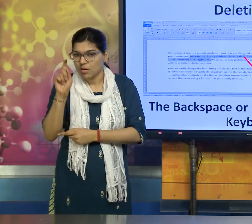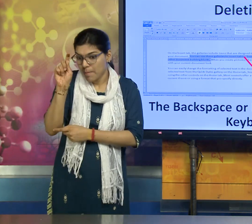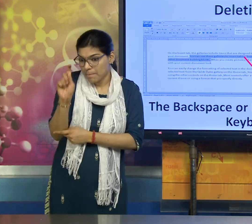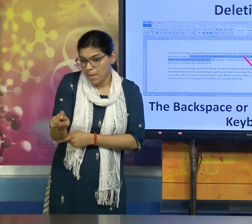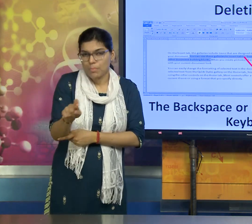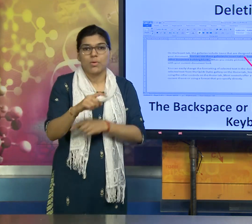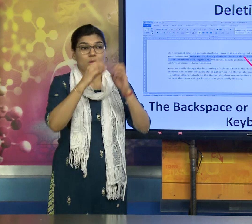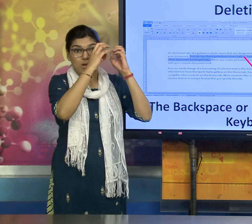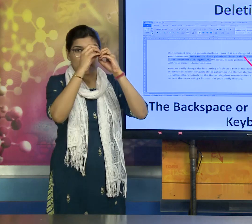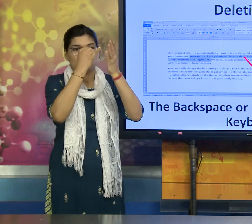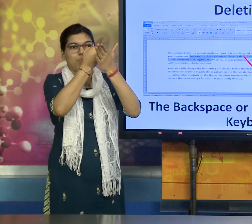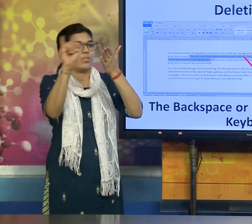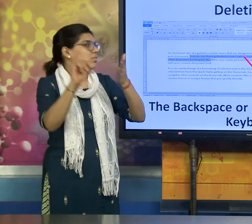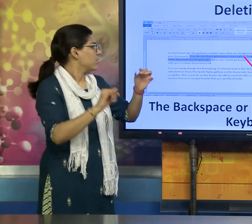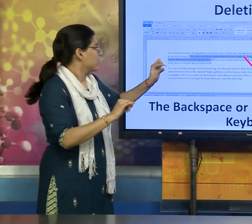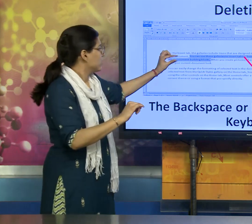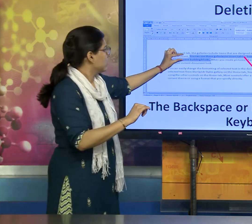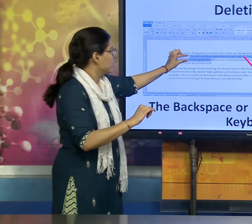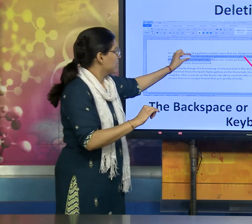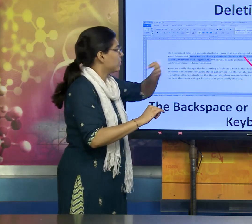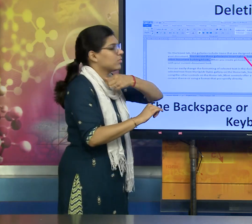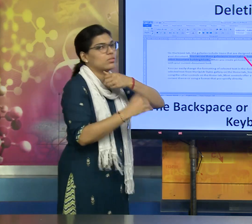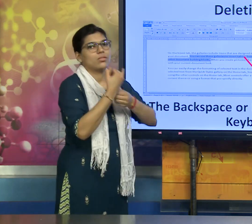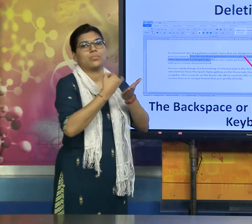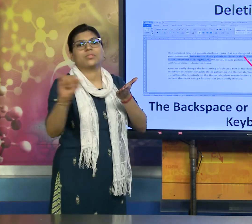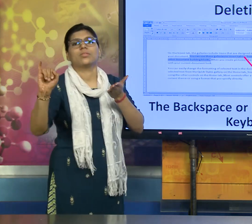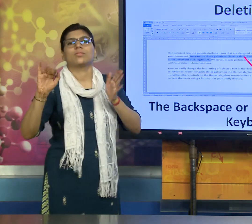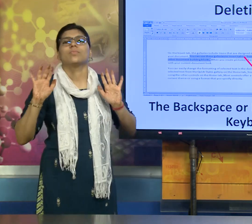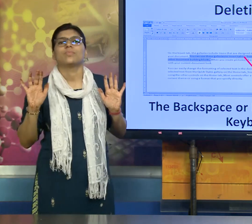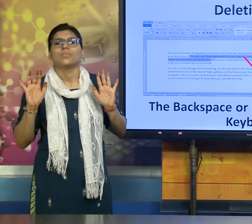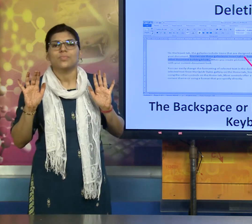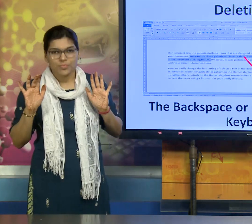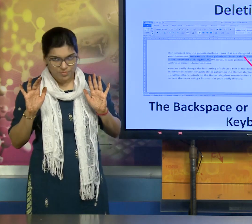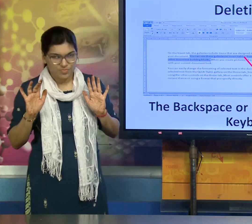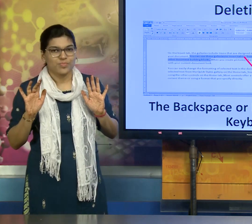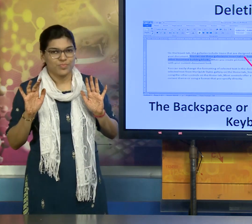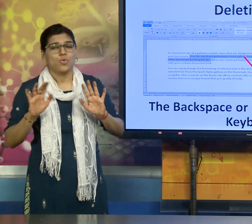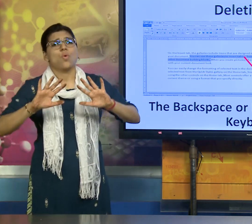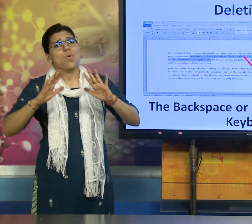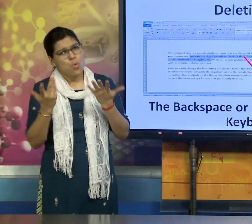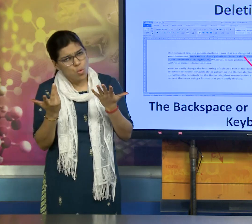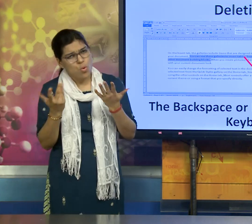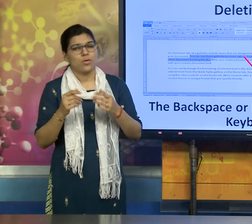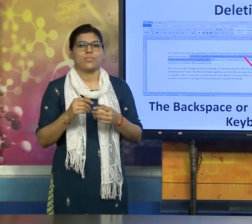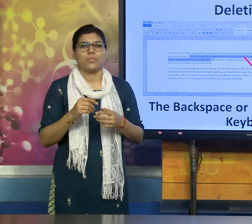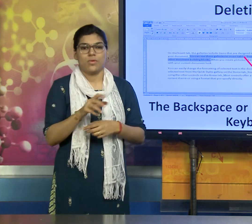On the keyboard, the backspace or delete keys can be used to delete the particular